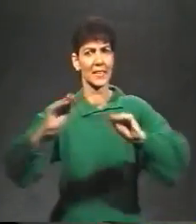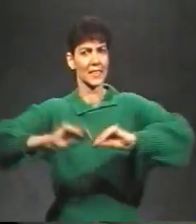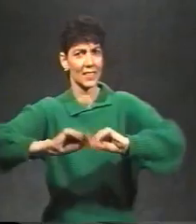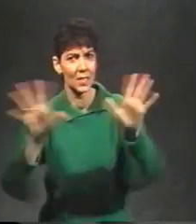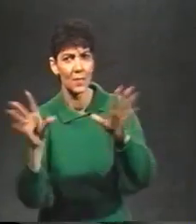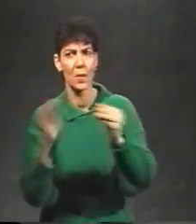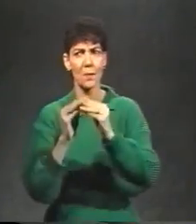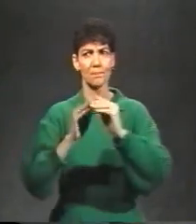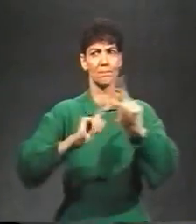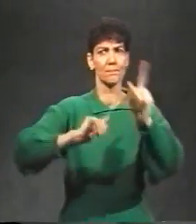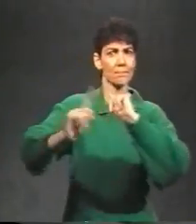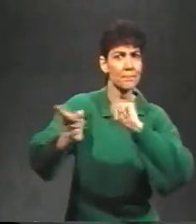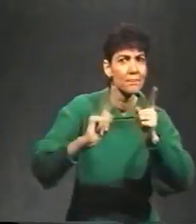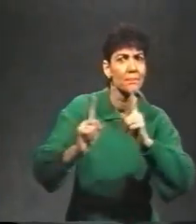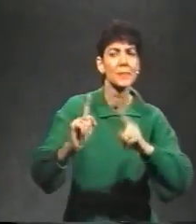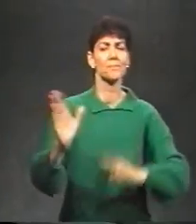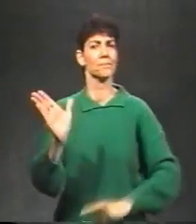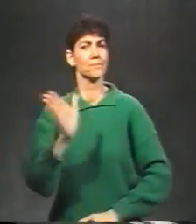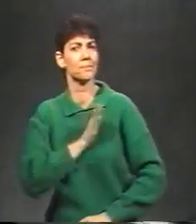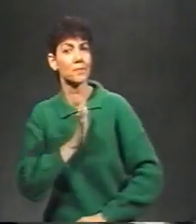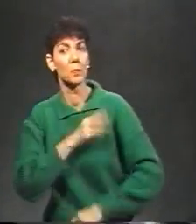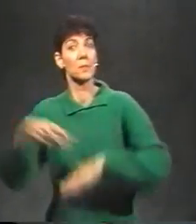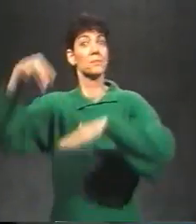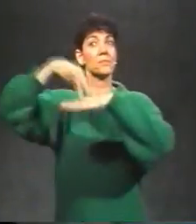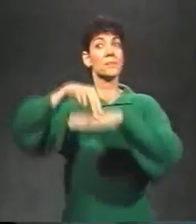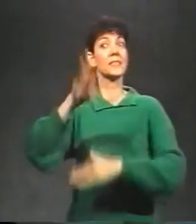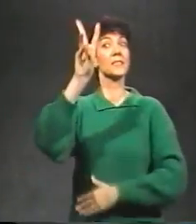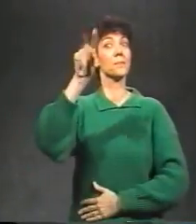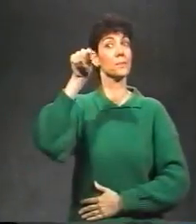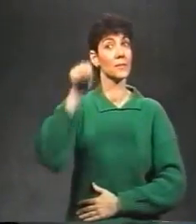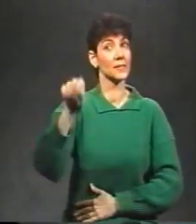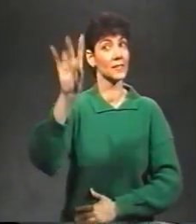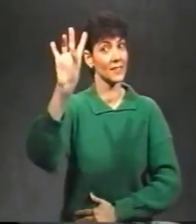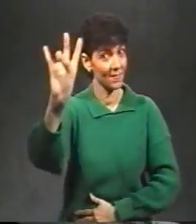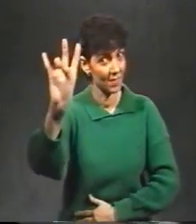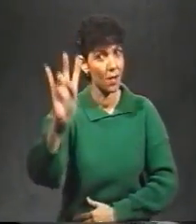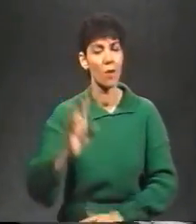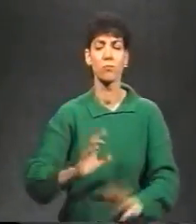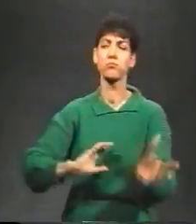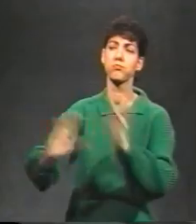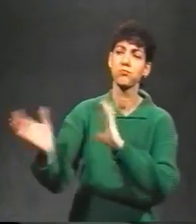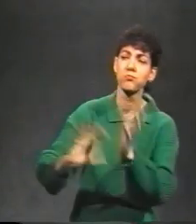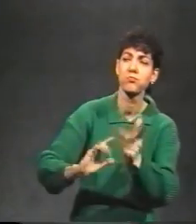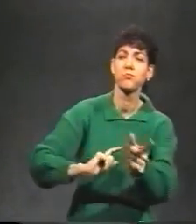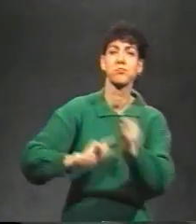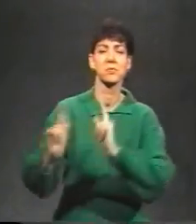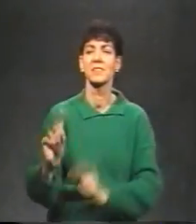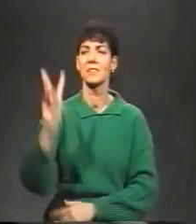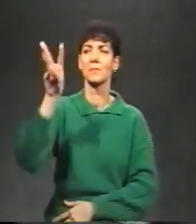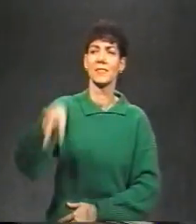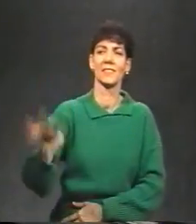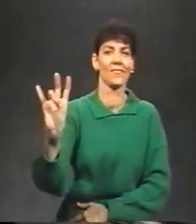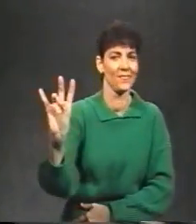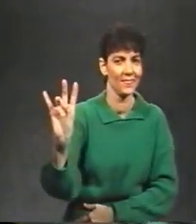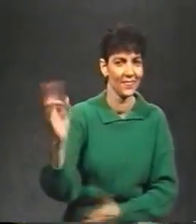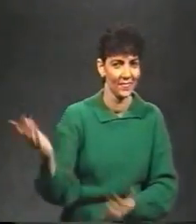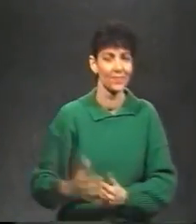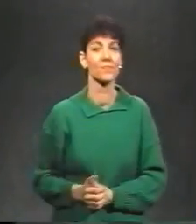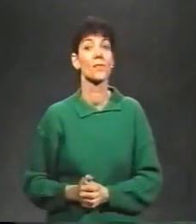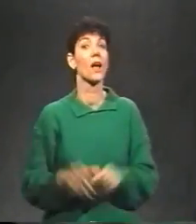In rapid conversation, or when talking about competitive events, such as track meets, the index finger